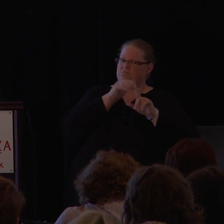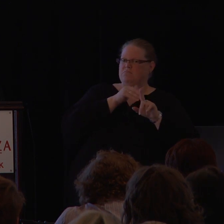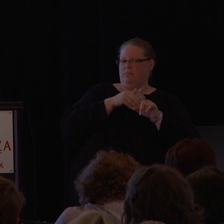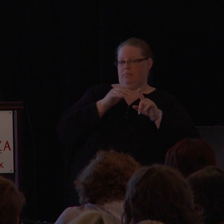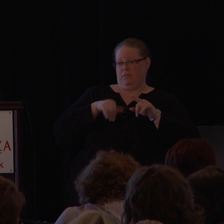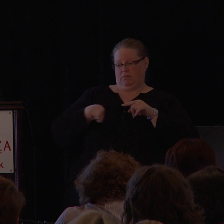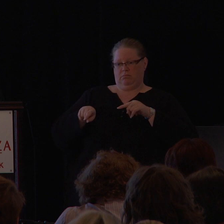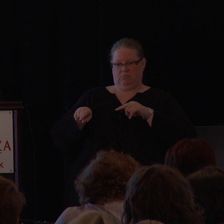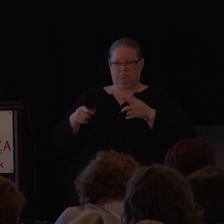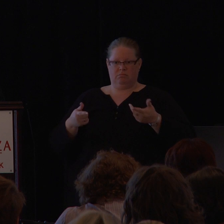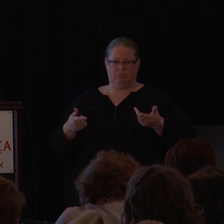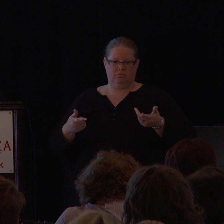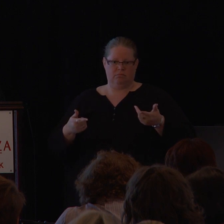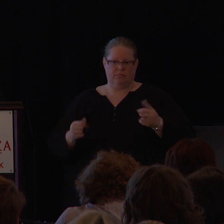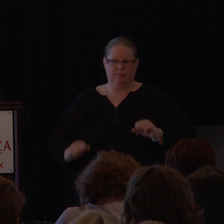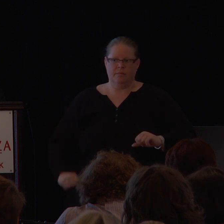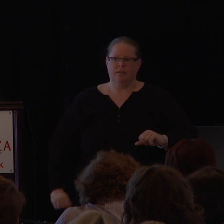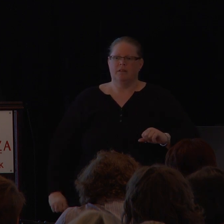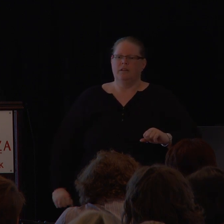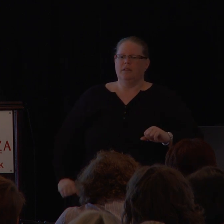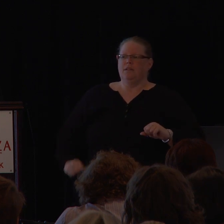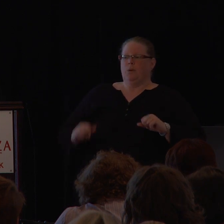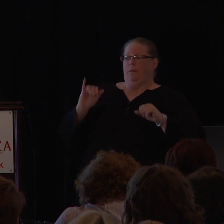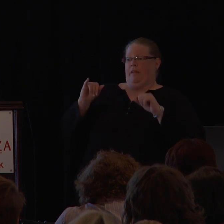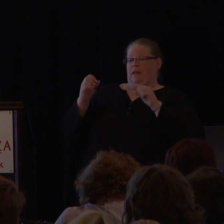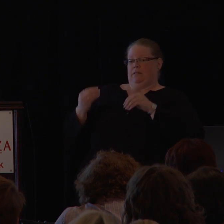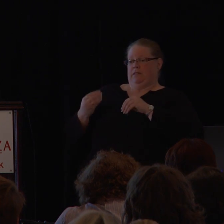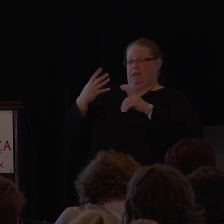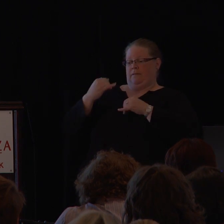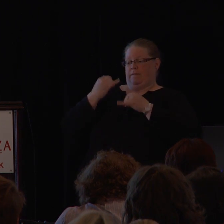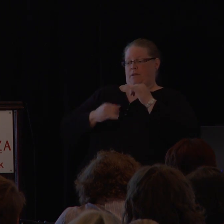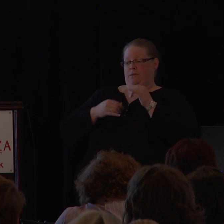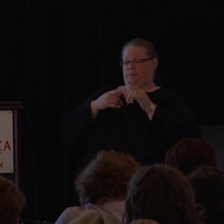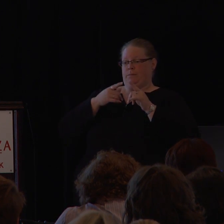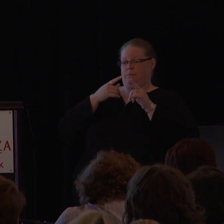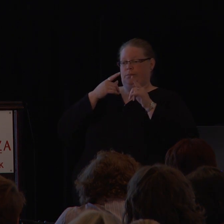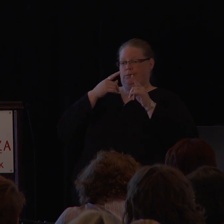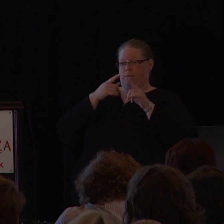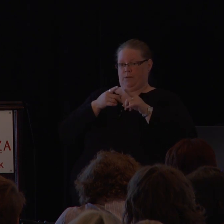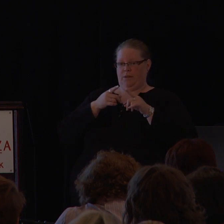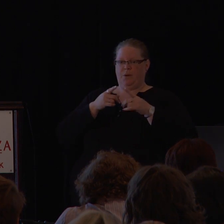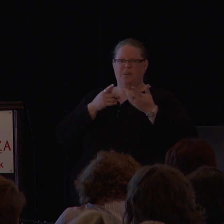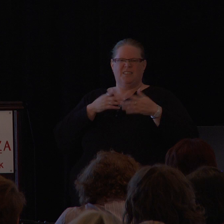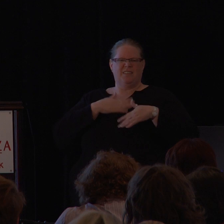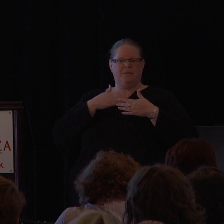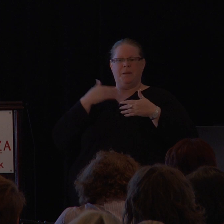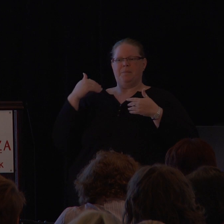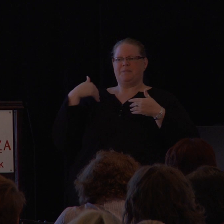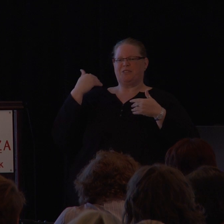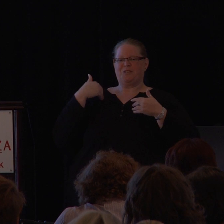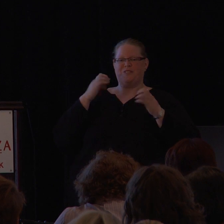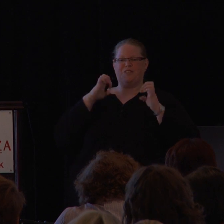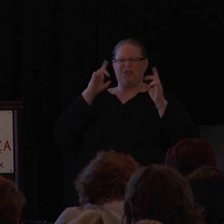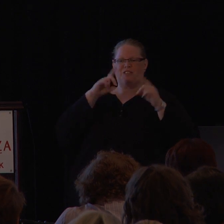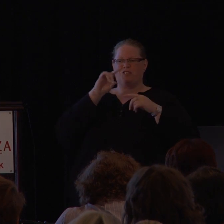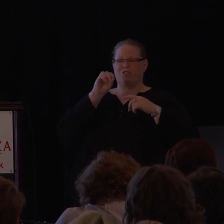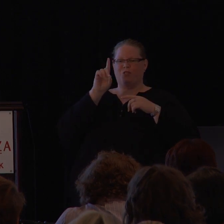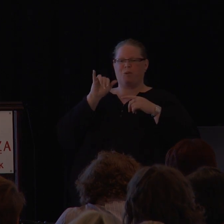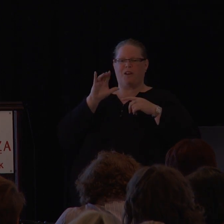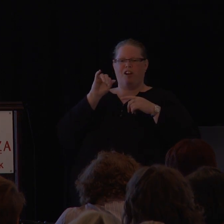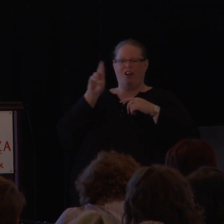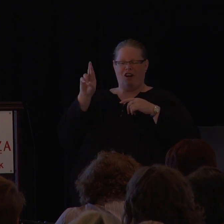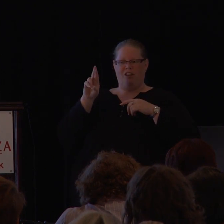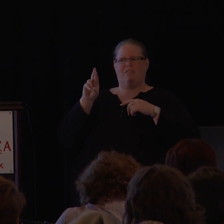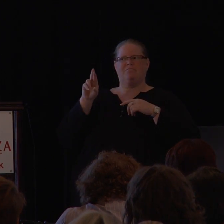And so that the final kind of point on that slide, and I was pleased to hear the Minister of Education in New Brunswick talking about this, that